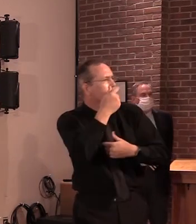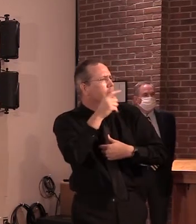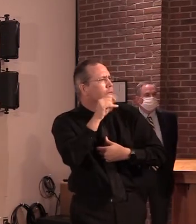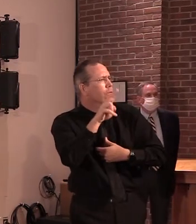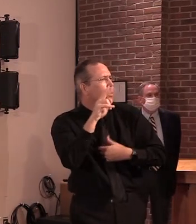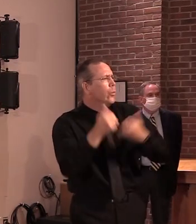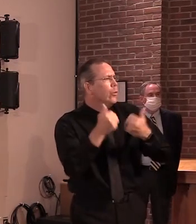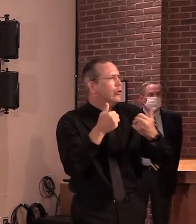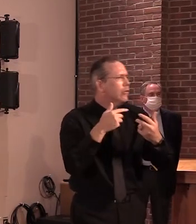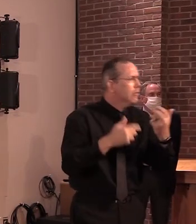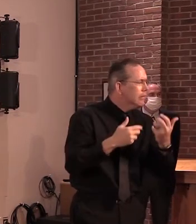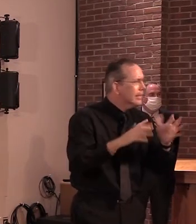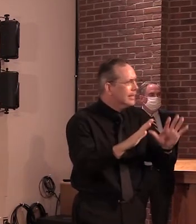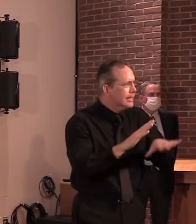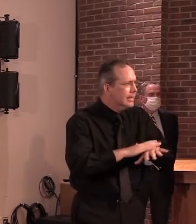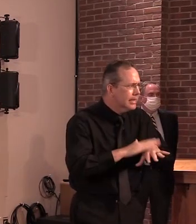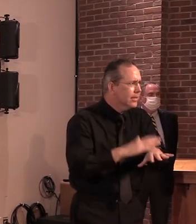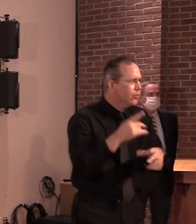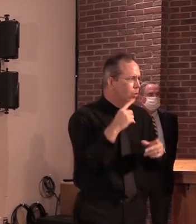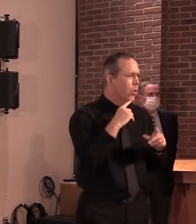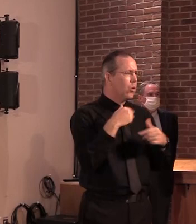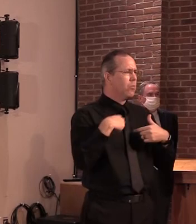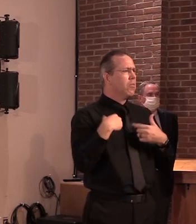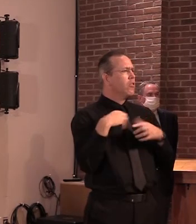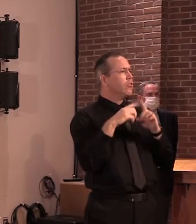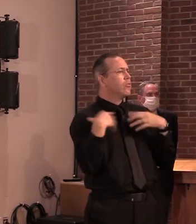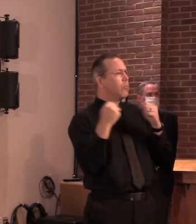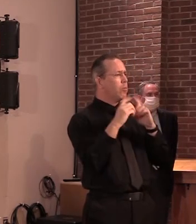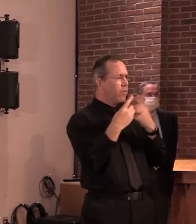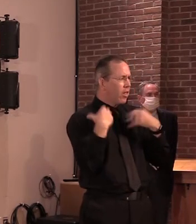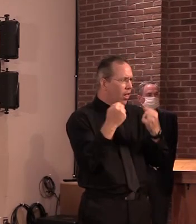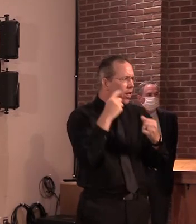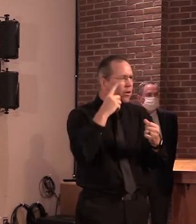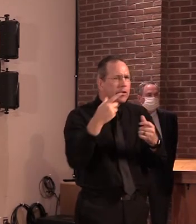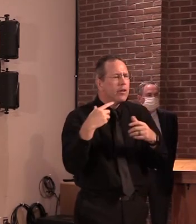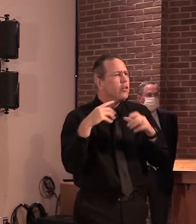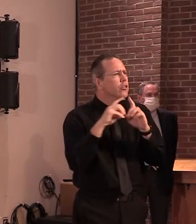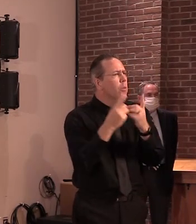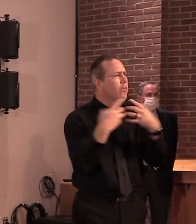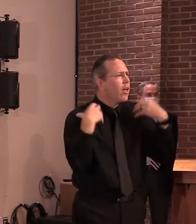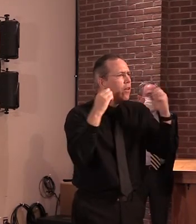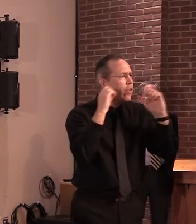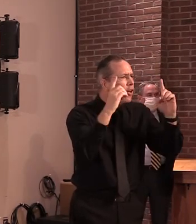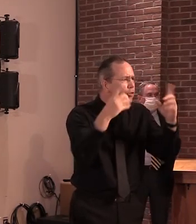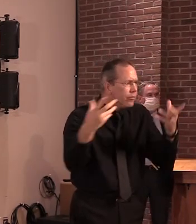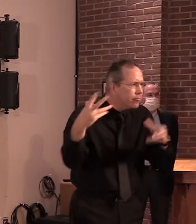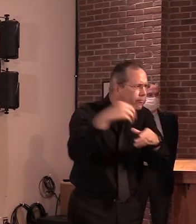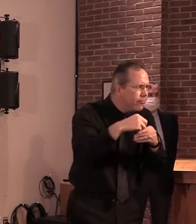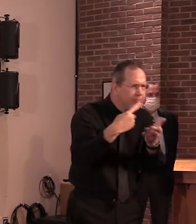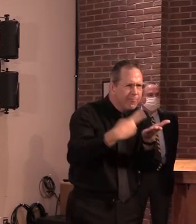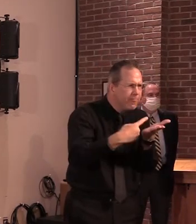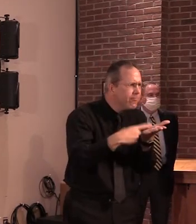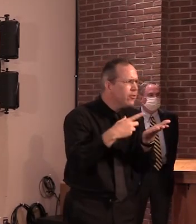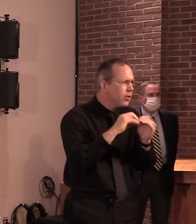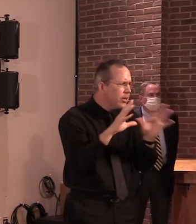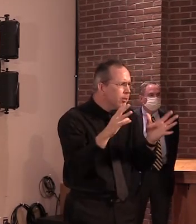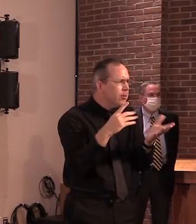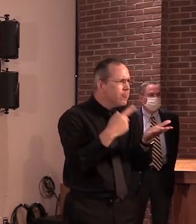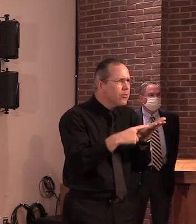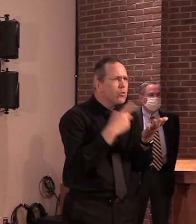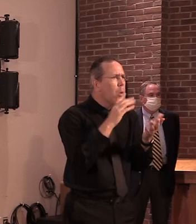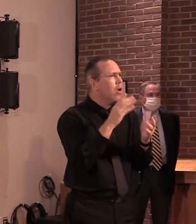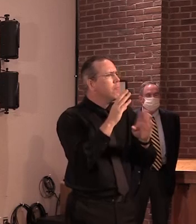committed to telling parents and communities the truth about what is happening and what actions schools,